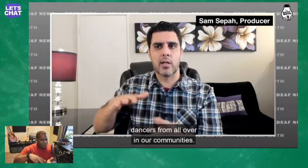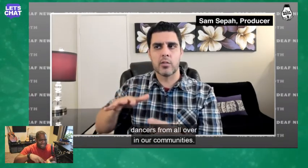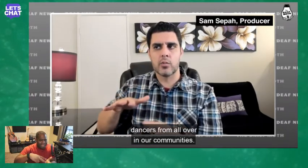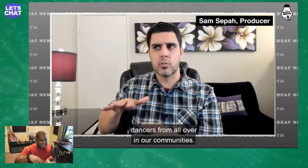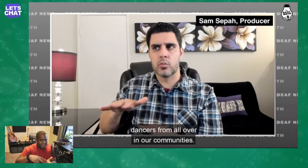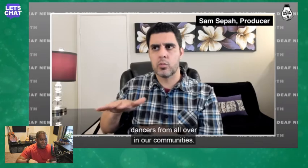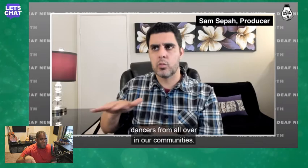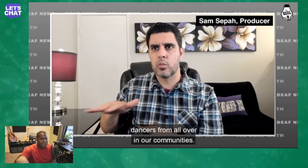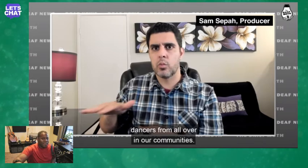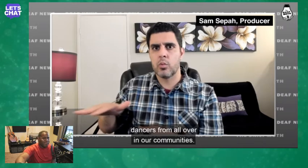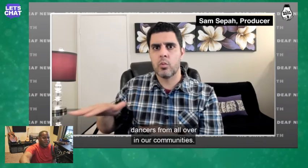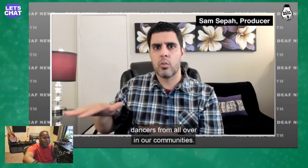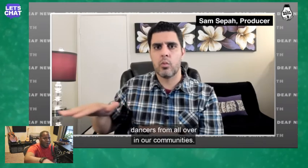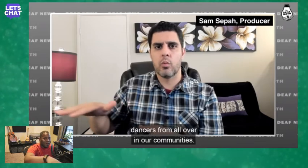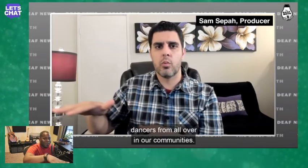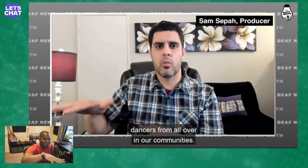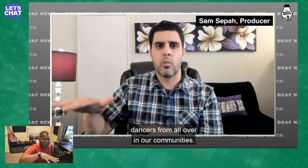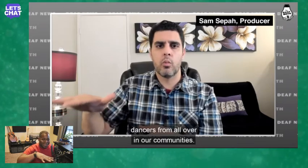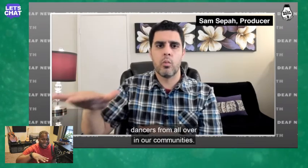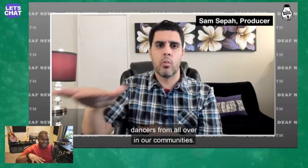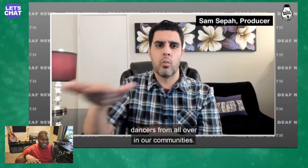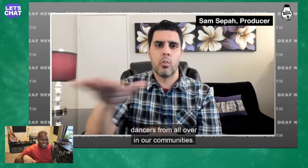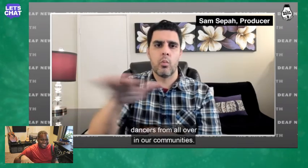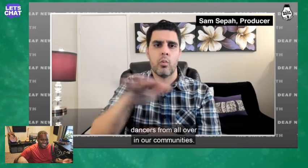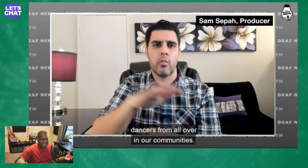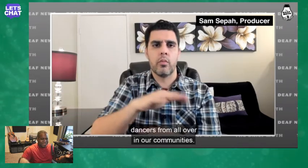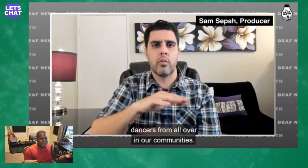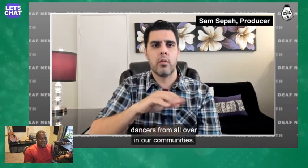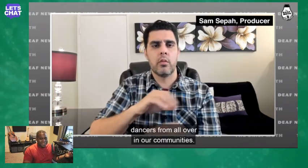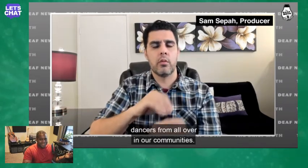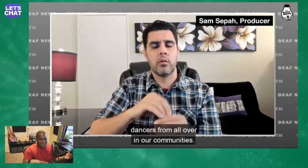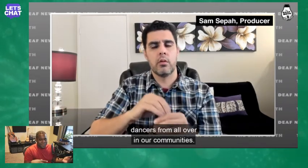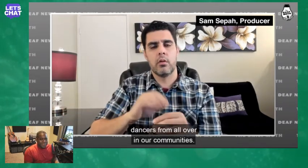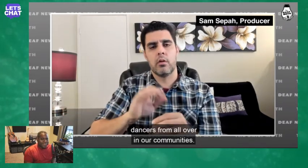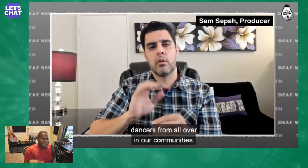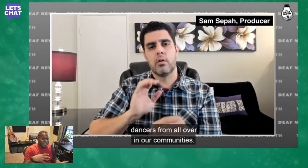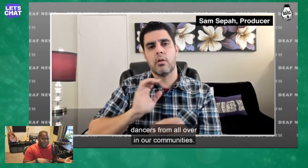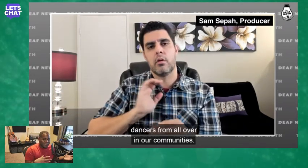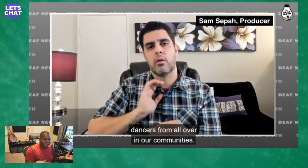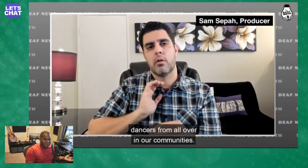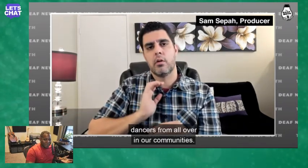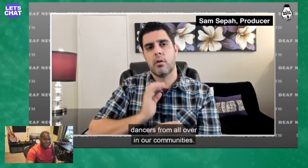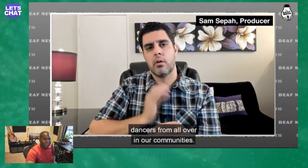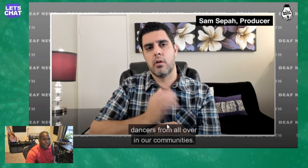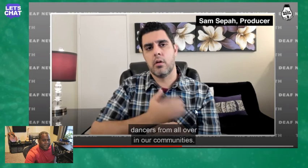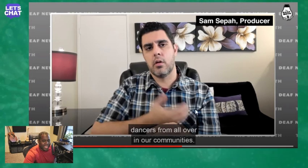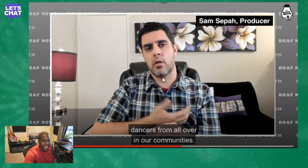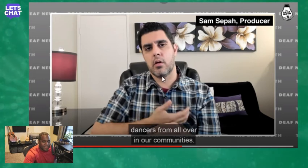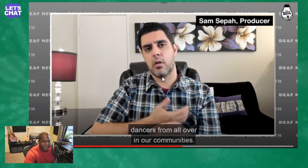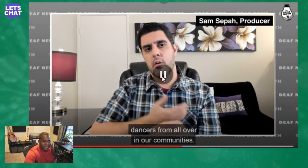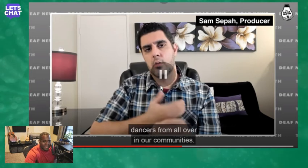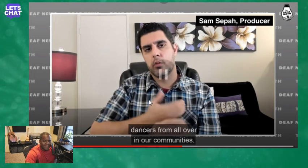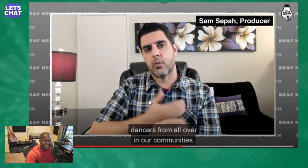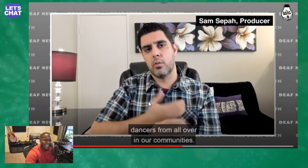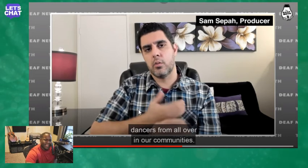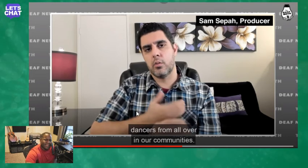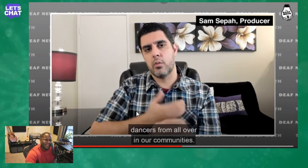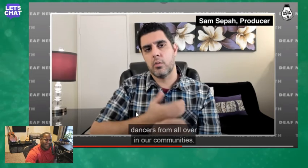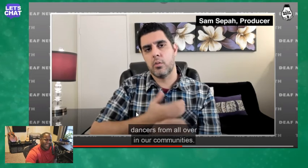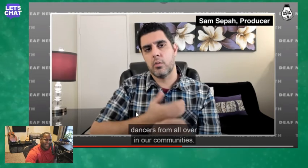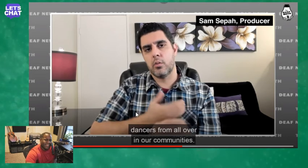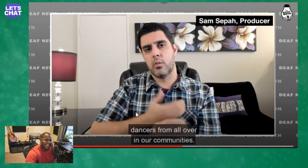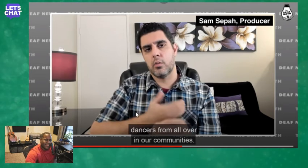deaf, our dancing people all around. So it's either in this. So yeah, I don't see if he's